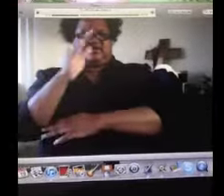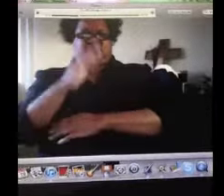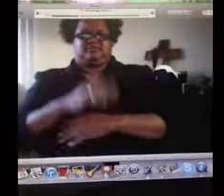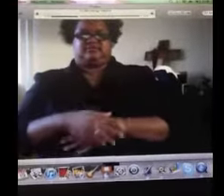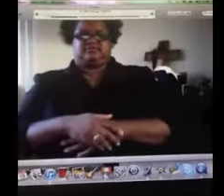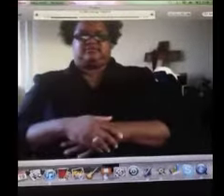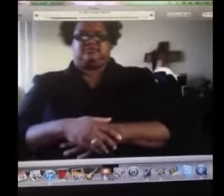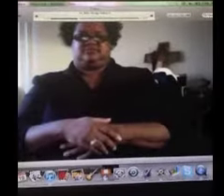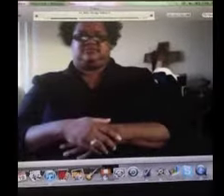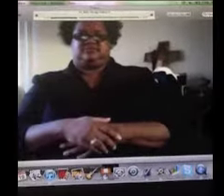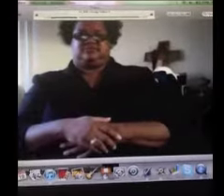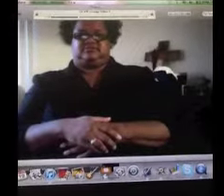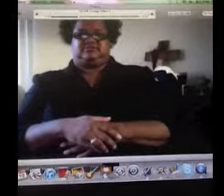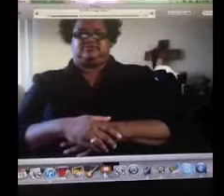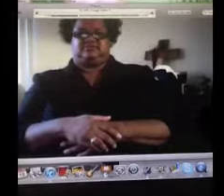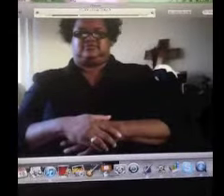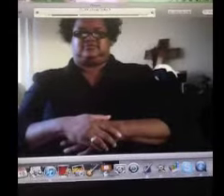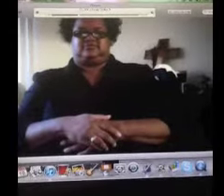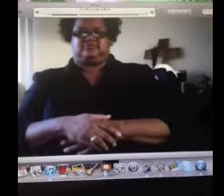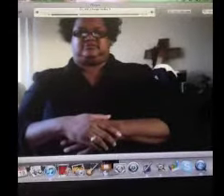40 AD, things of that sort.